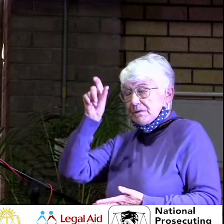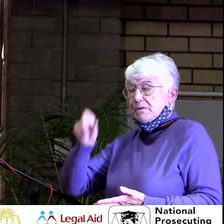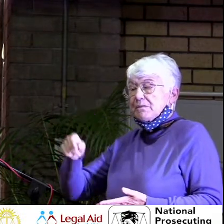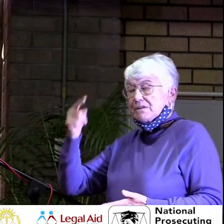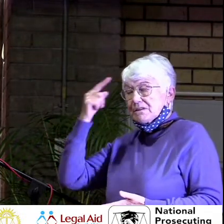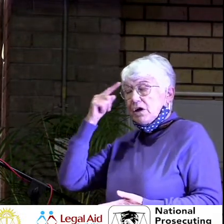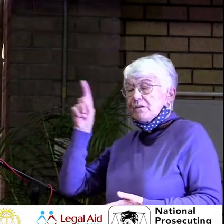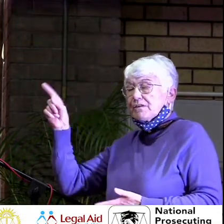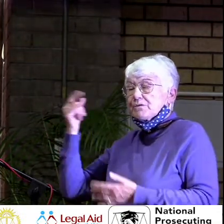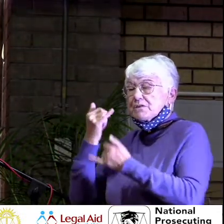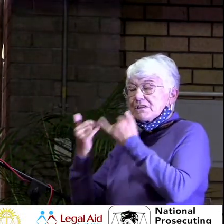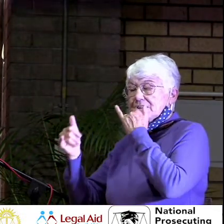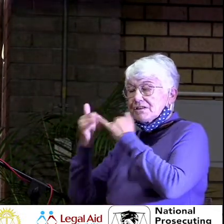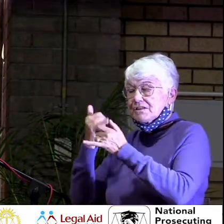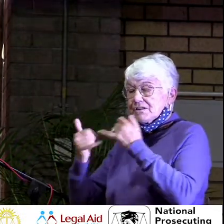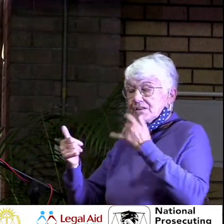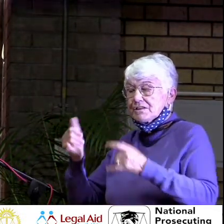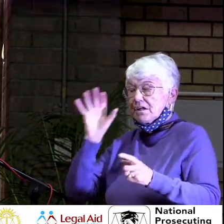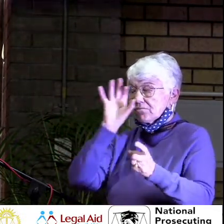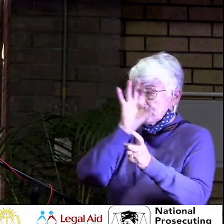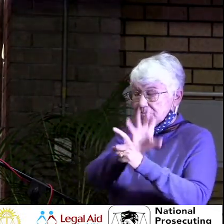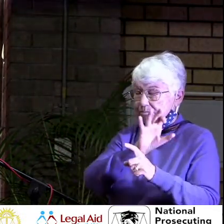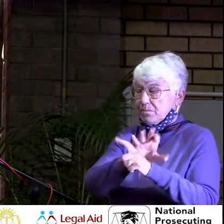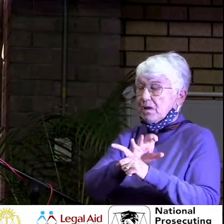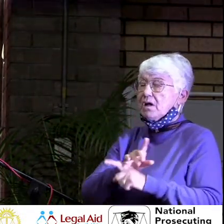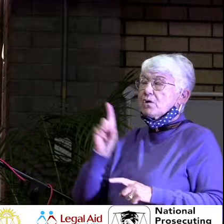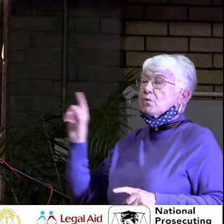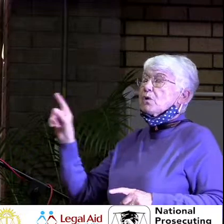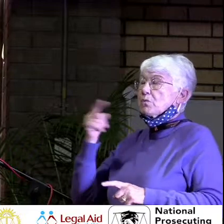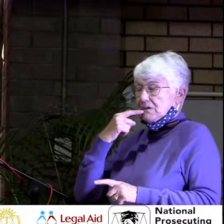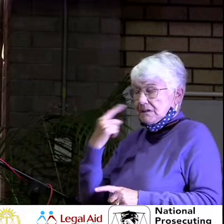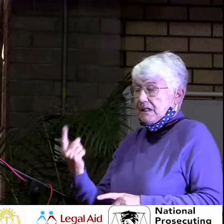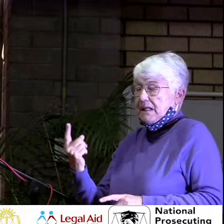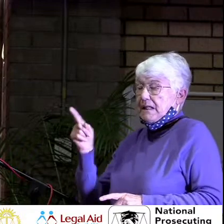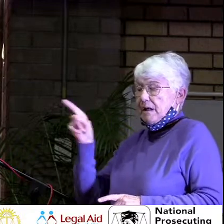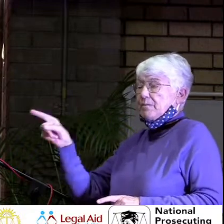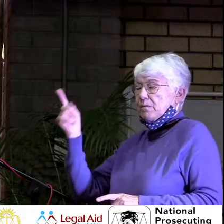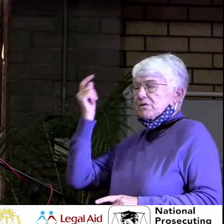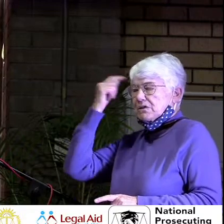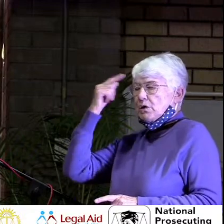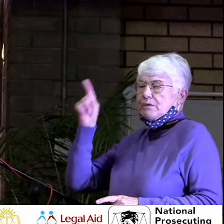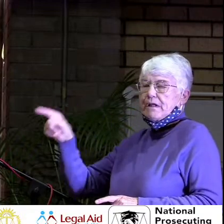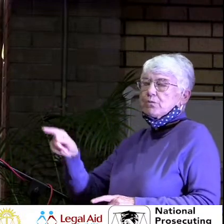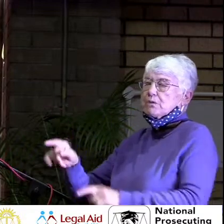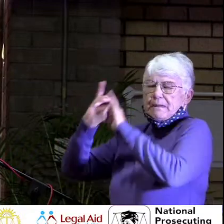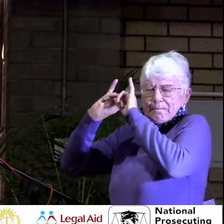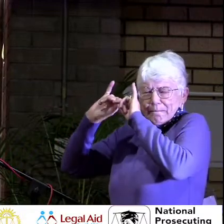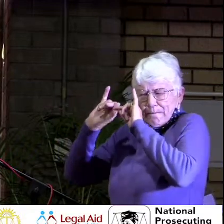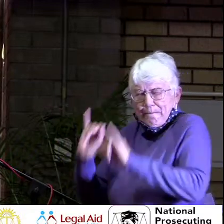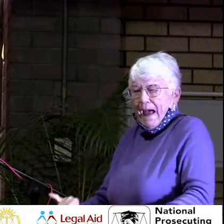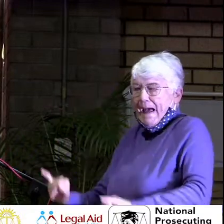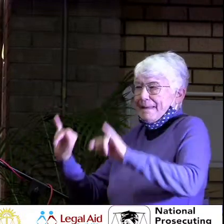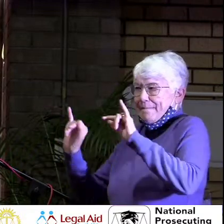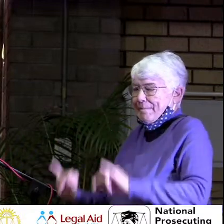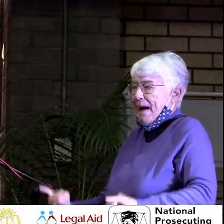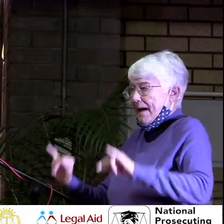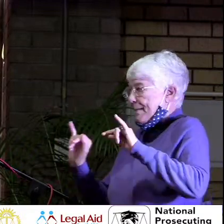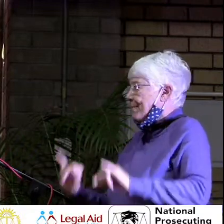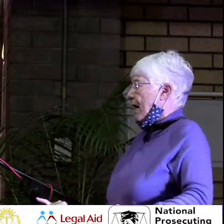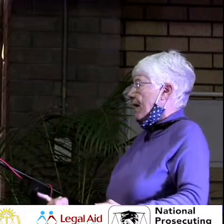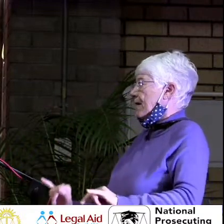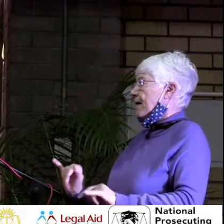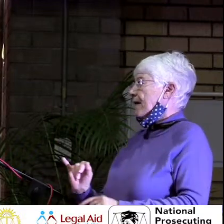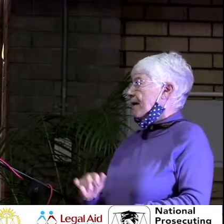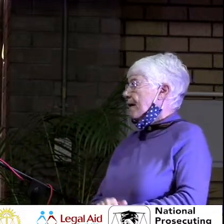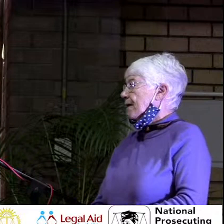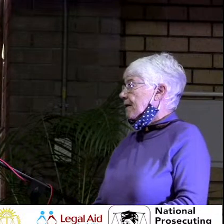to know is that in this journey, we do need your participation. If you are not there, there is no way that you